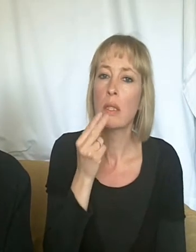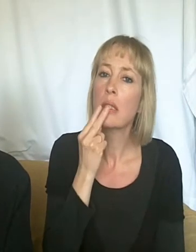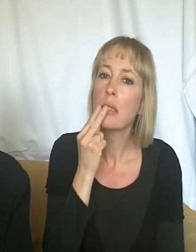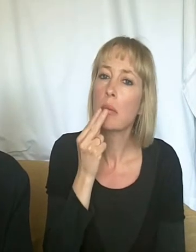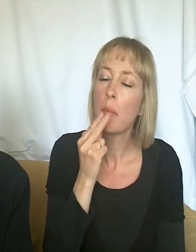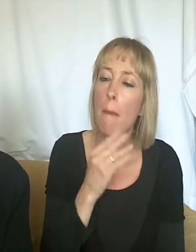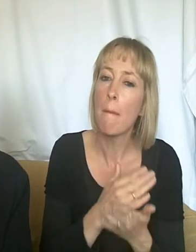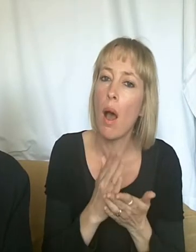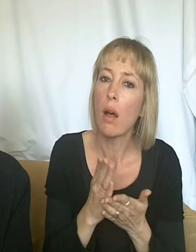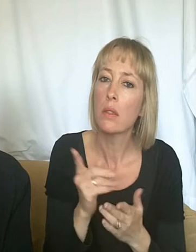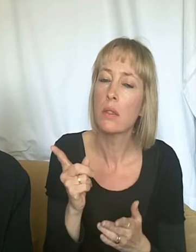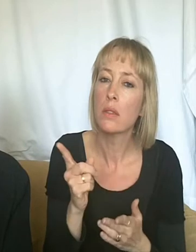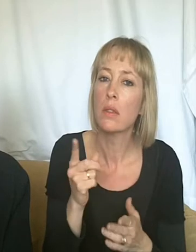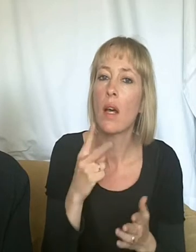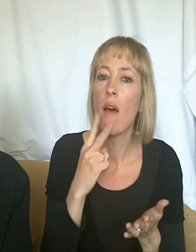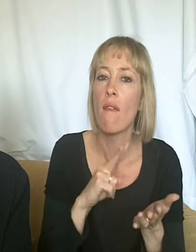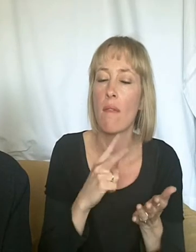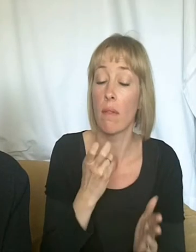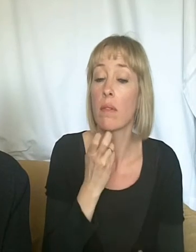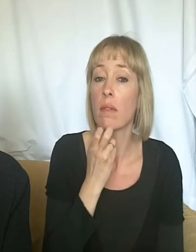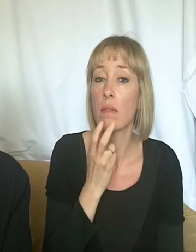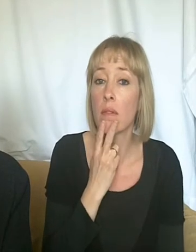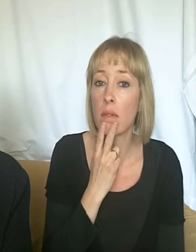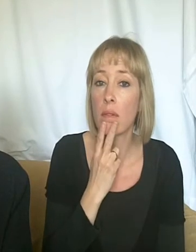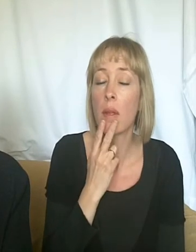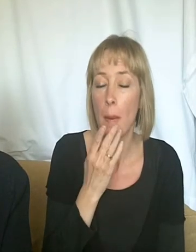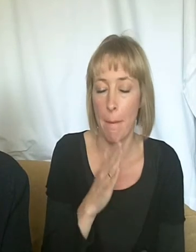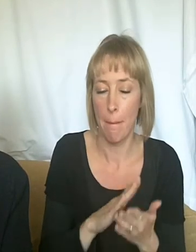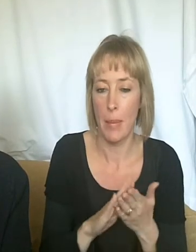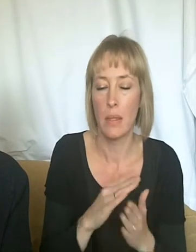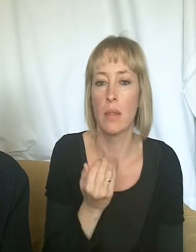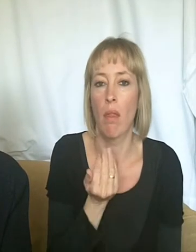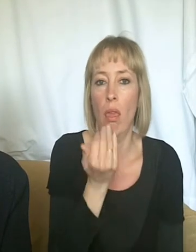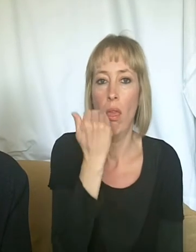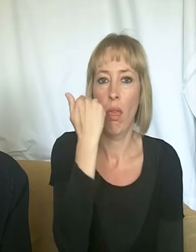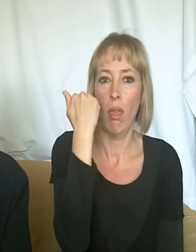and to vape on it you simply draw in